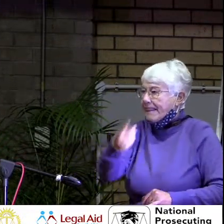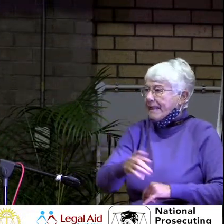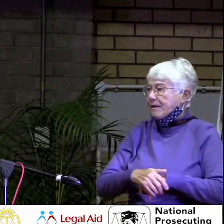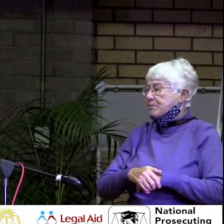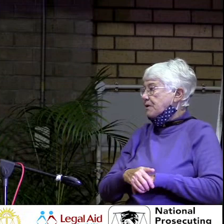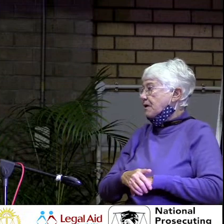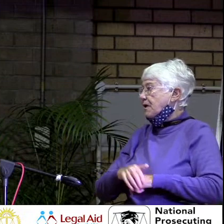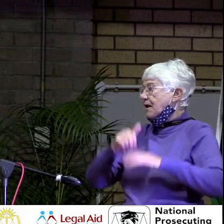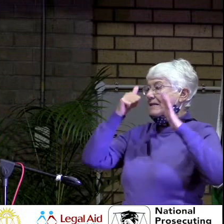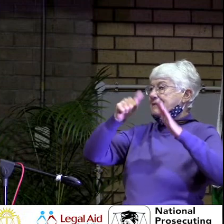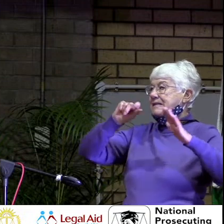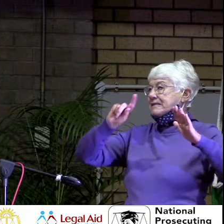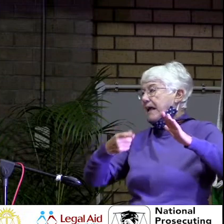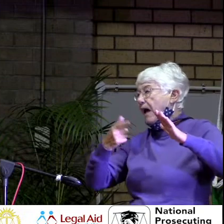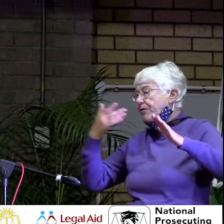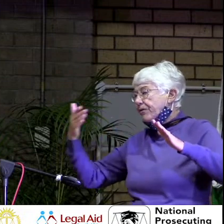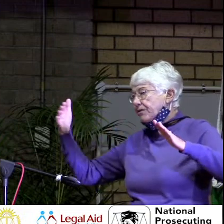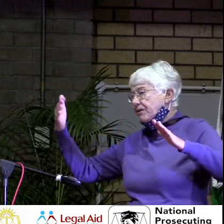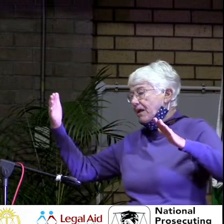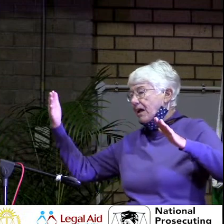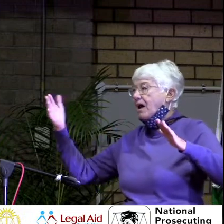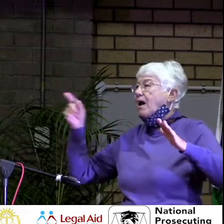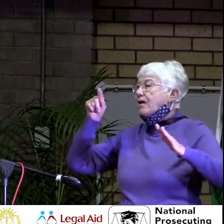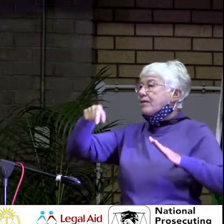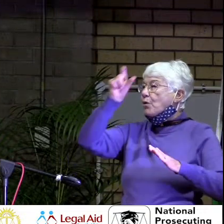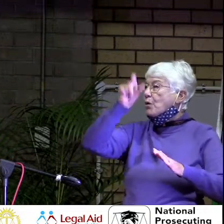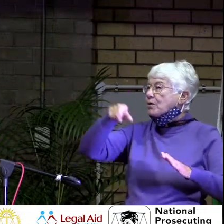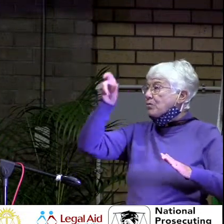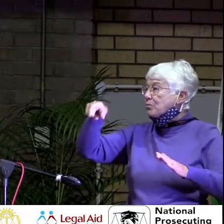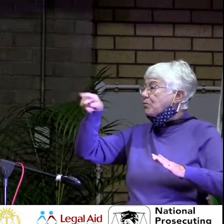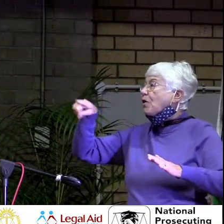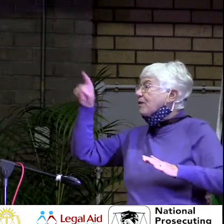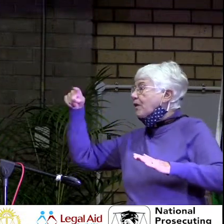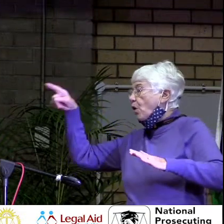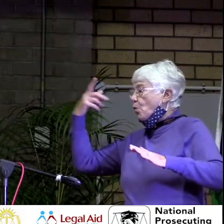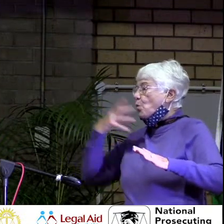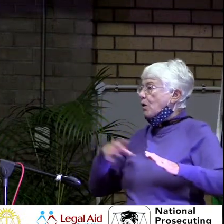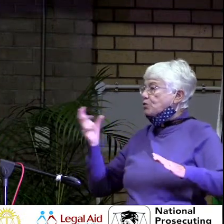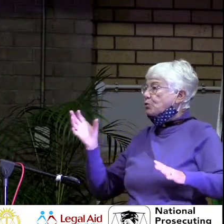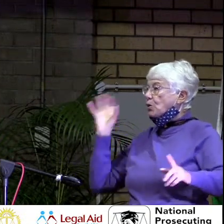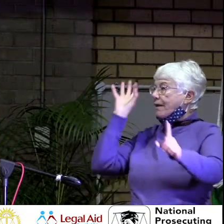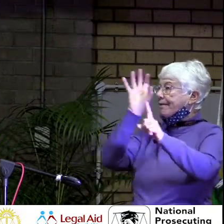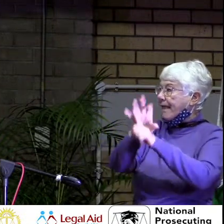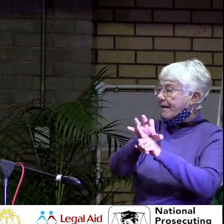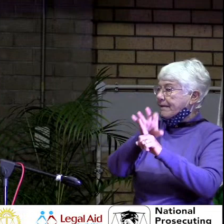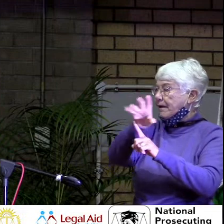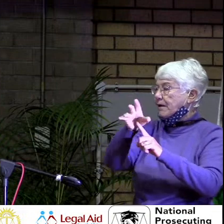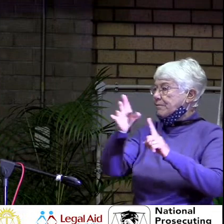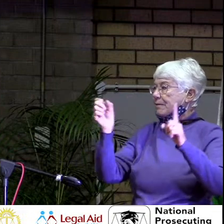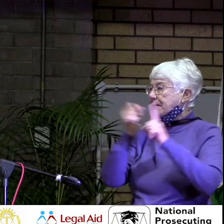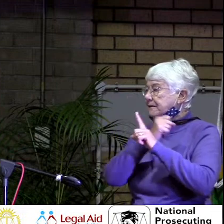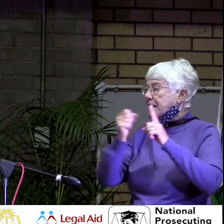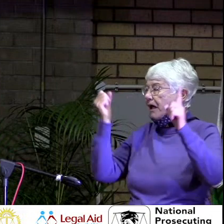15,692 were victims of assault, GBH, grievous bodily harm, that's serious assault.